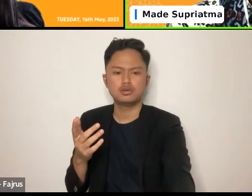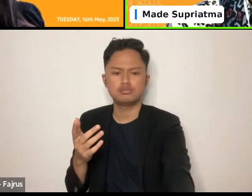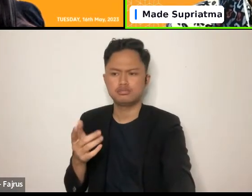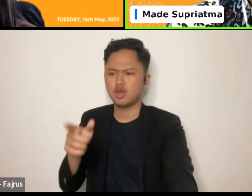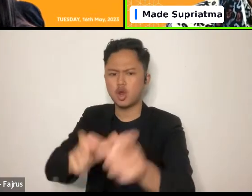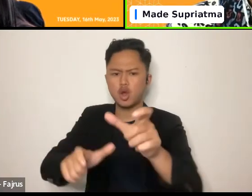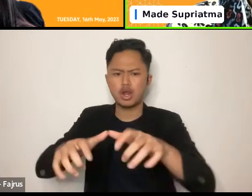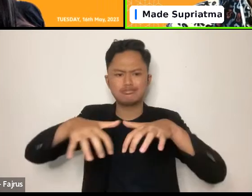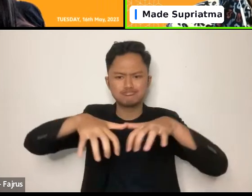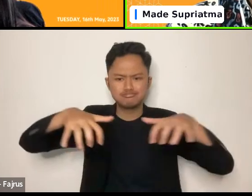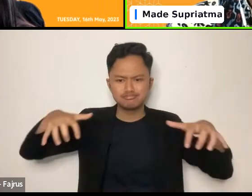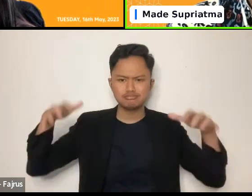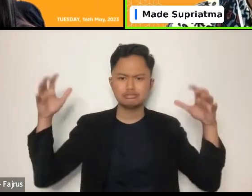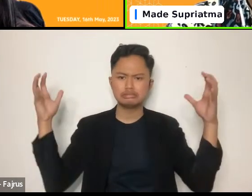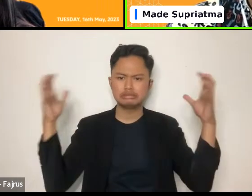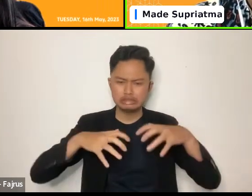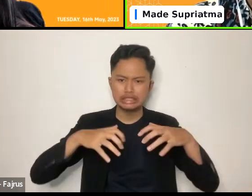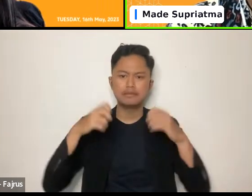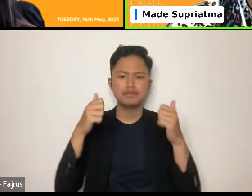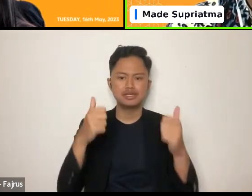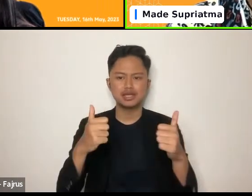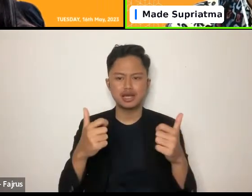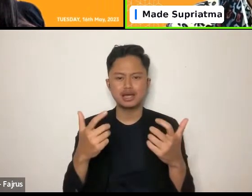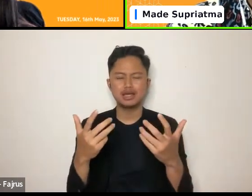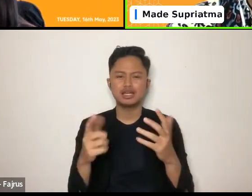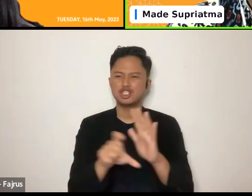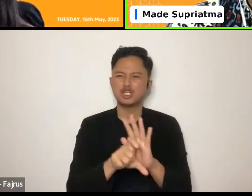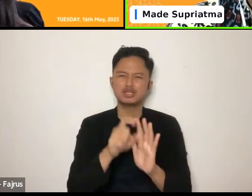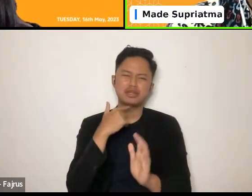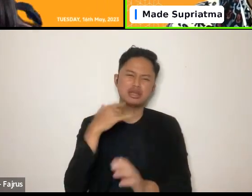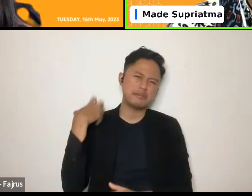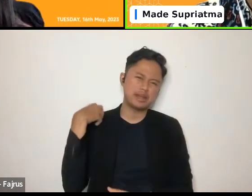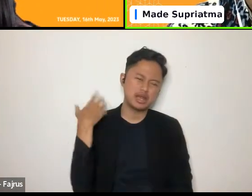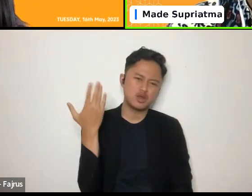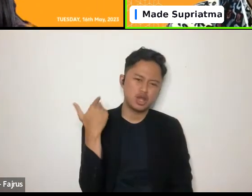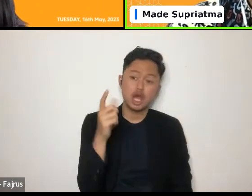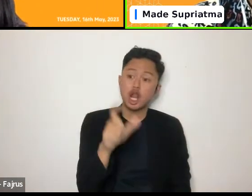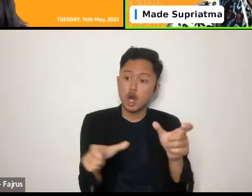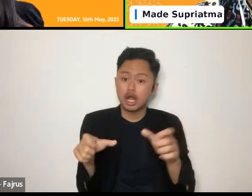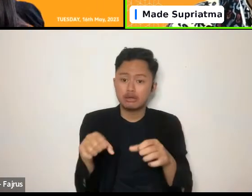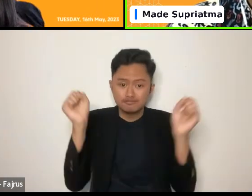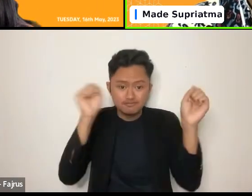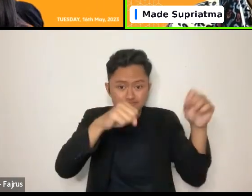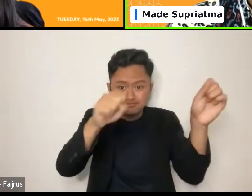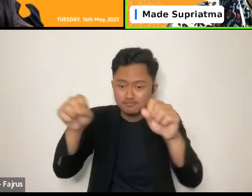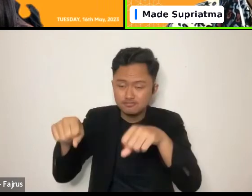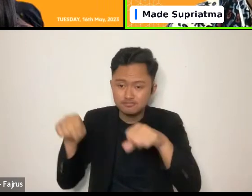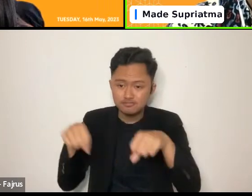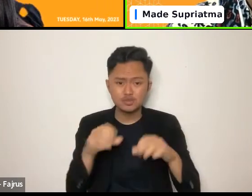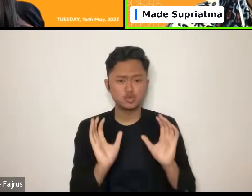people, this is a classic American. If you can't convince people, why don't you